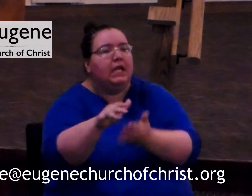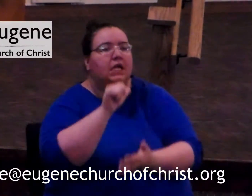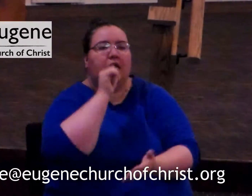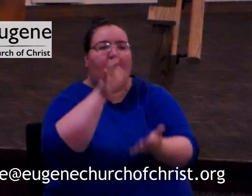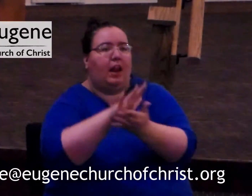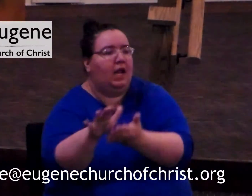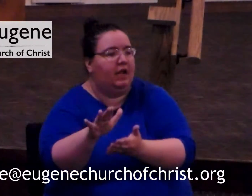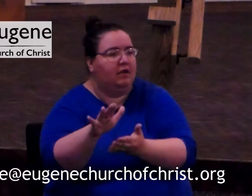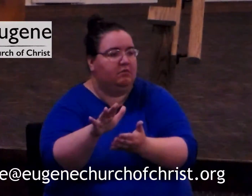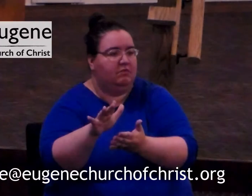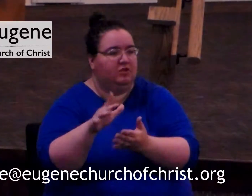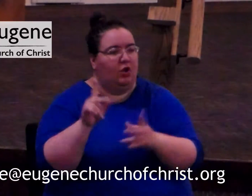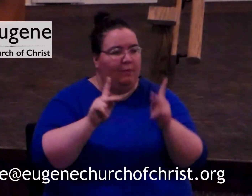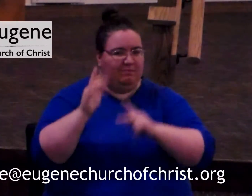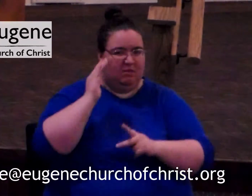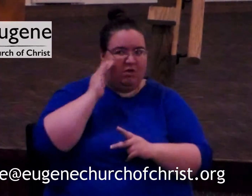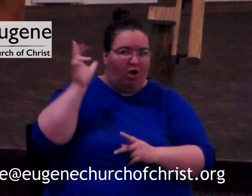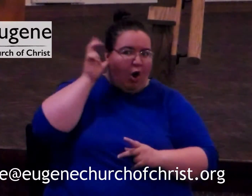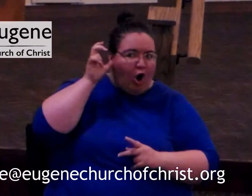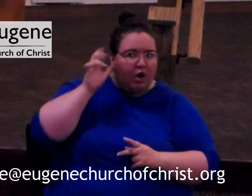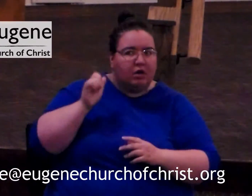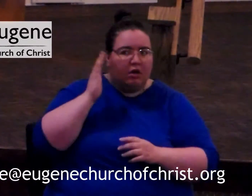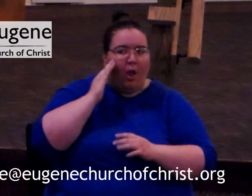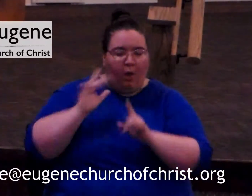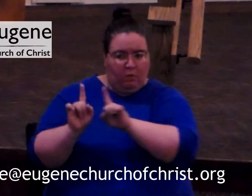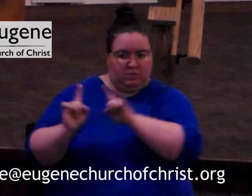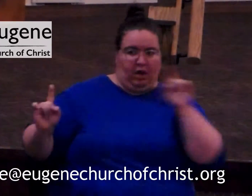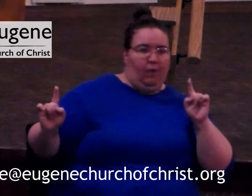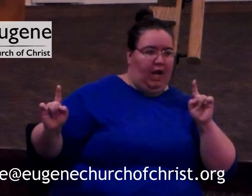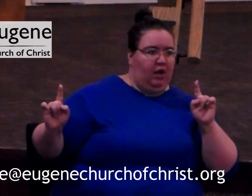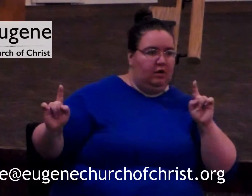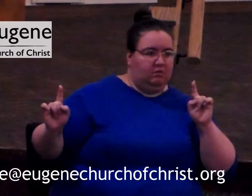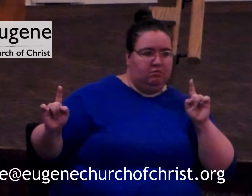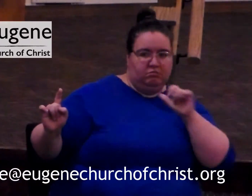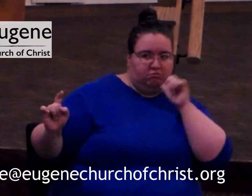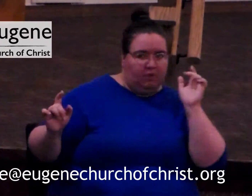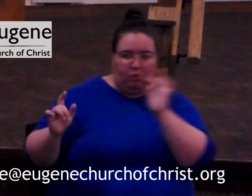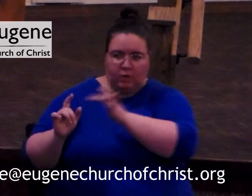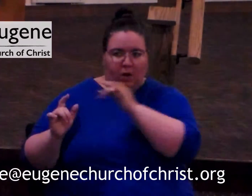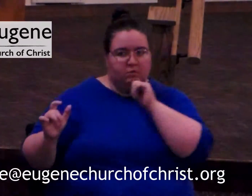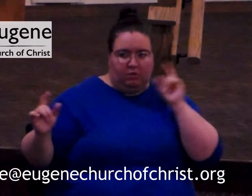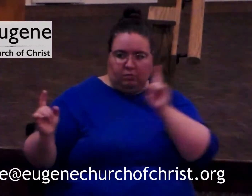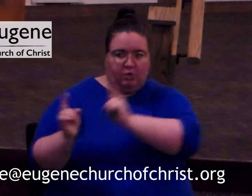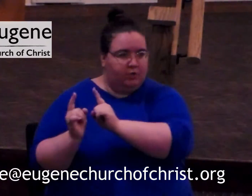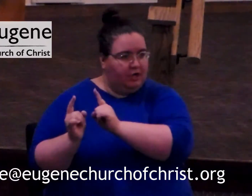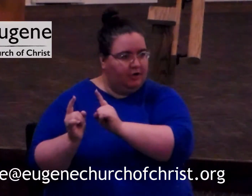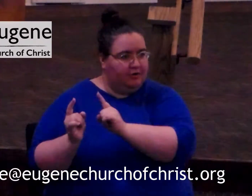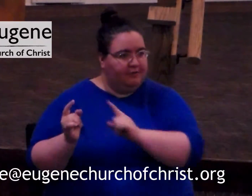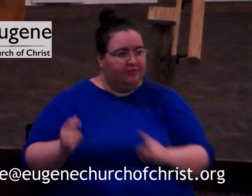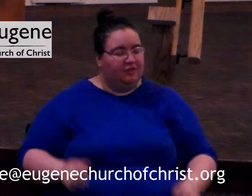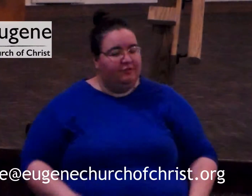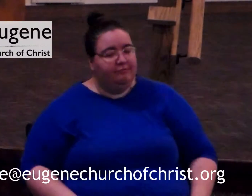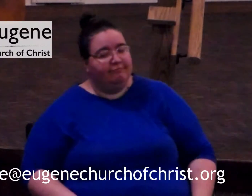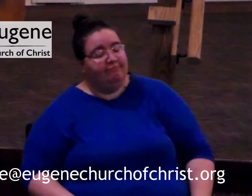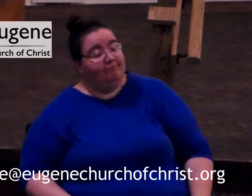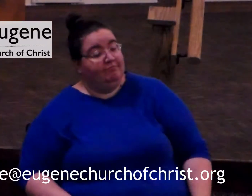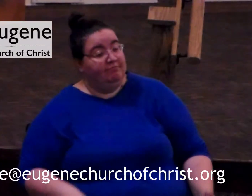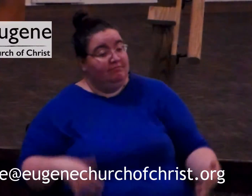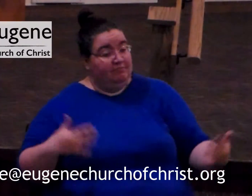yourself unclean either. Now, the fact that they are all at this home tells us a couple